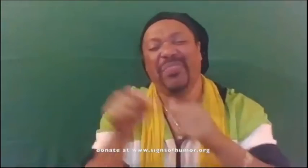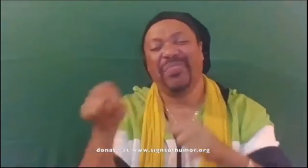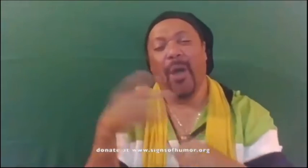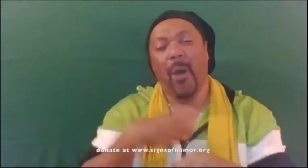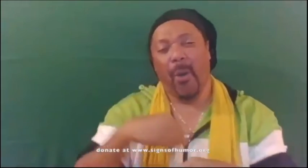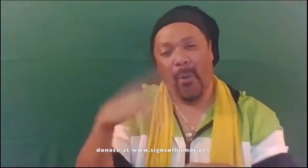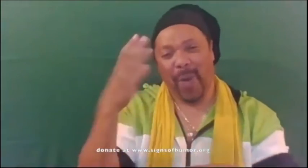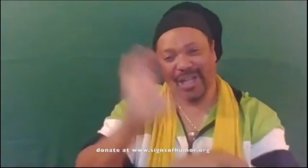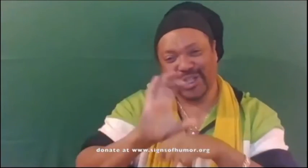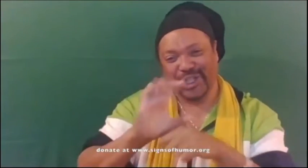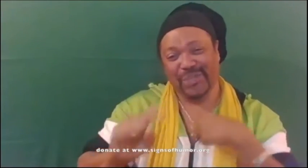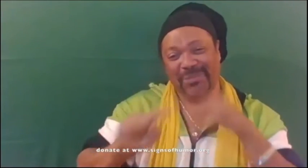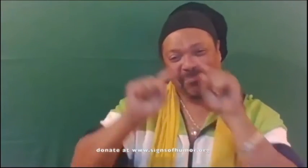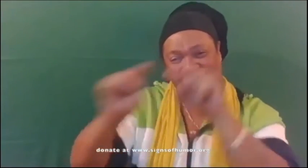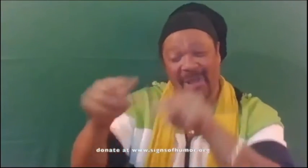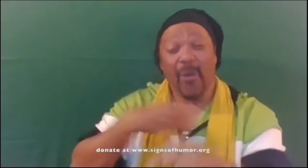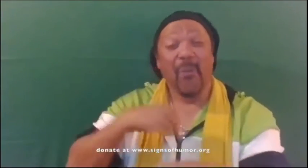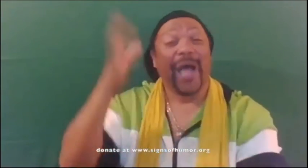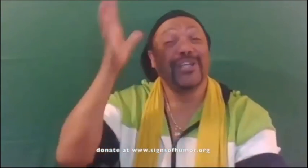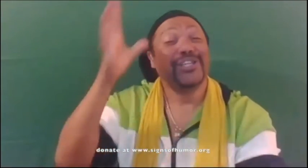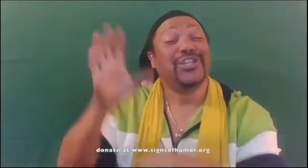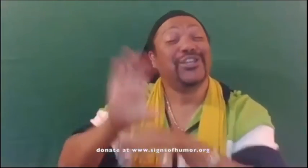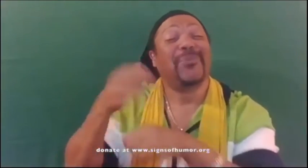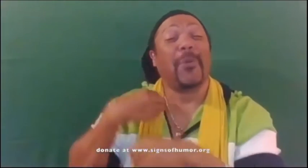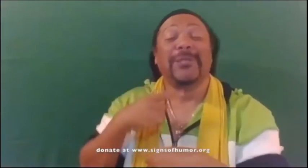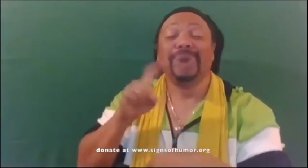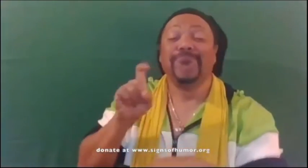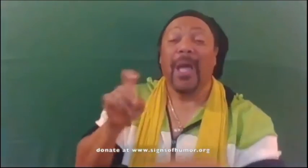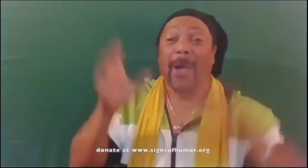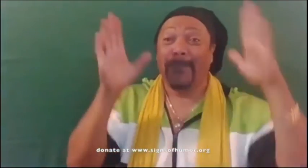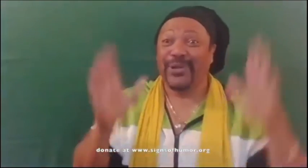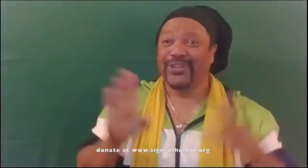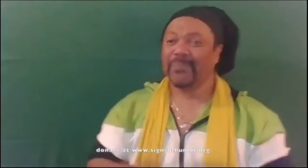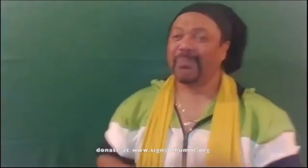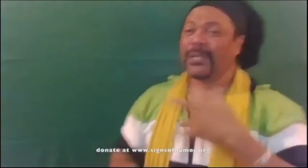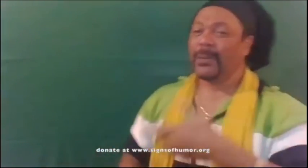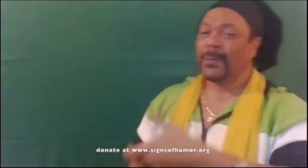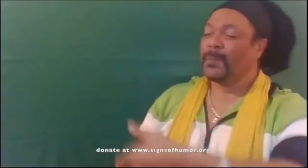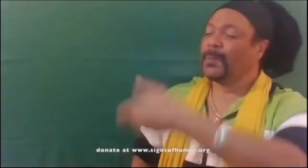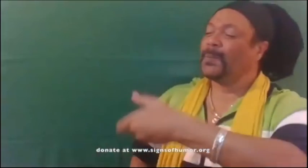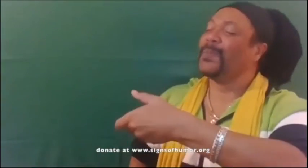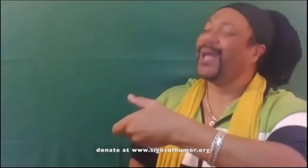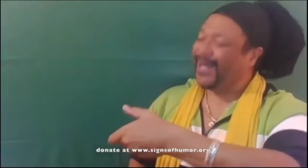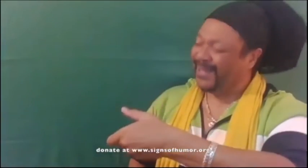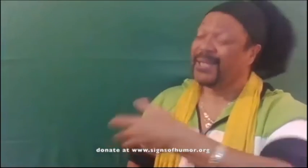to. It's a little different from the white church I used to go to. I'm just trying to tell you. I go in the white church, I'm like,